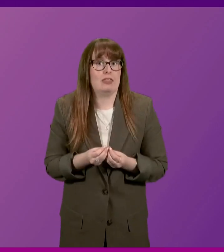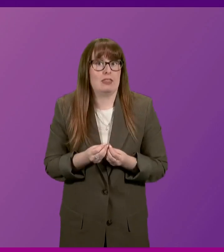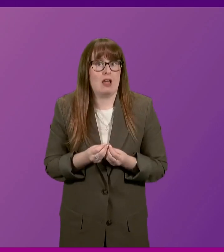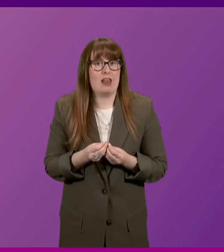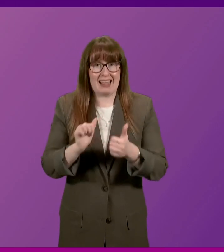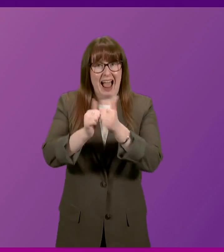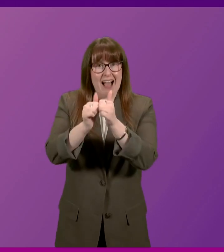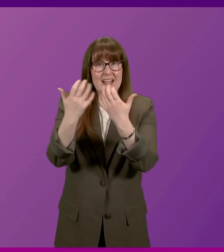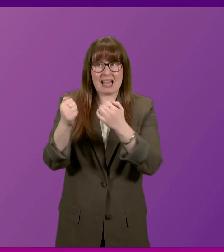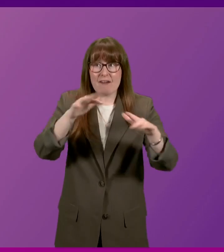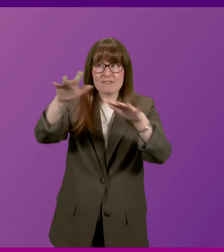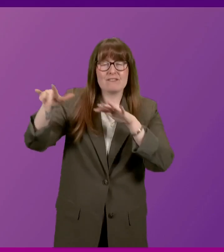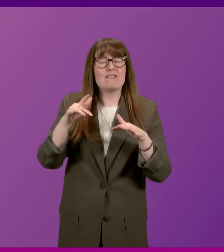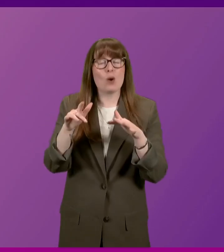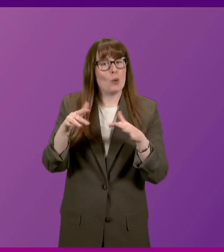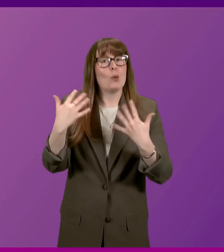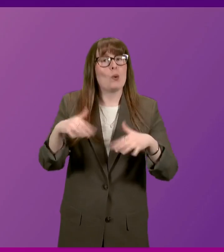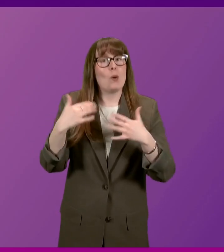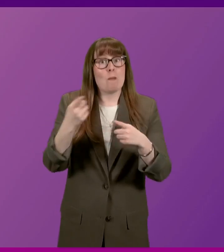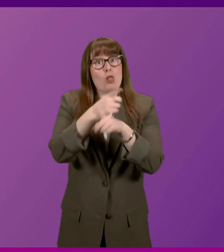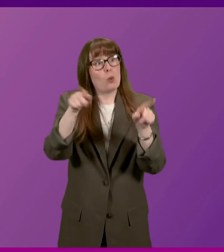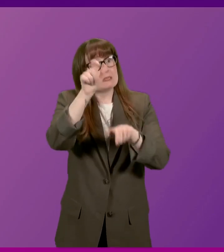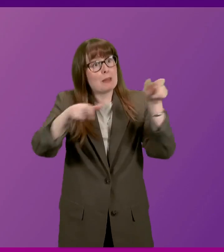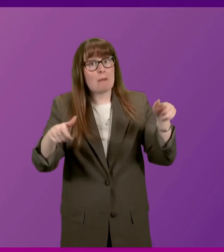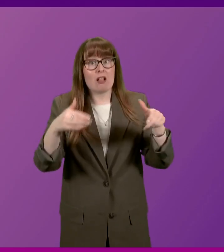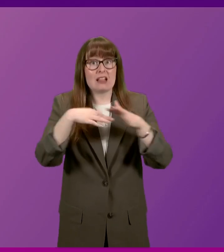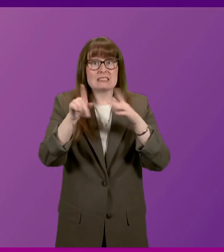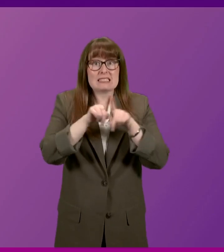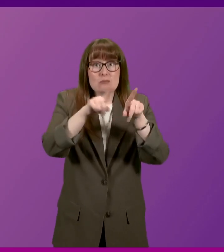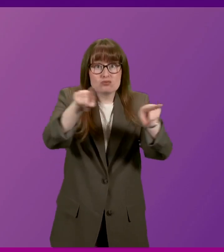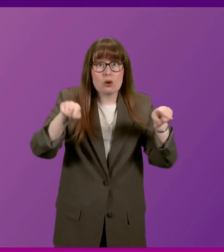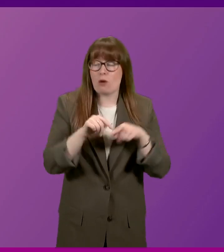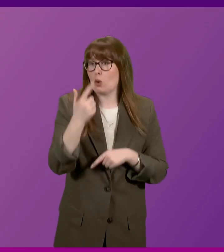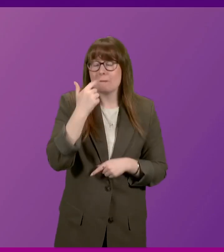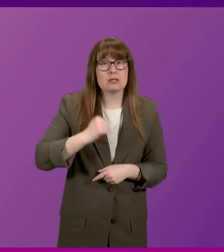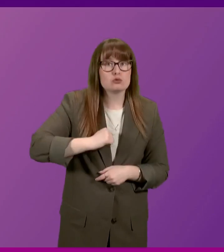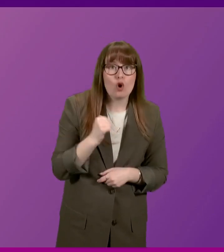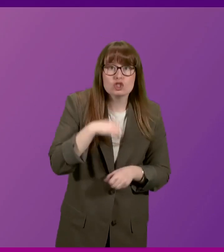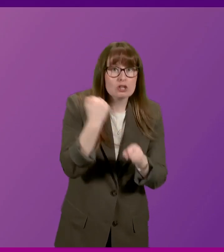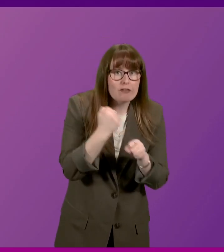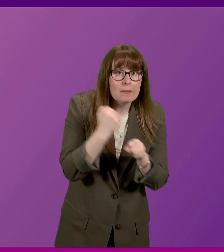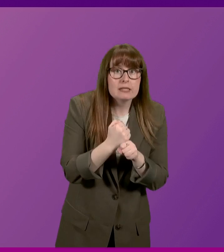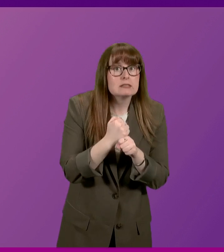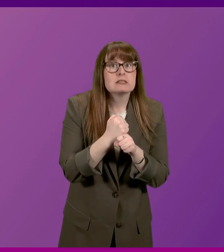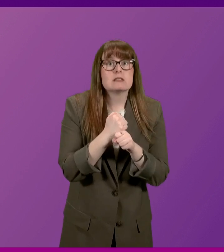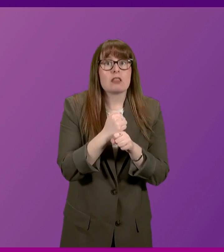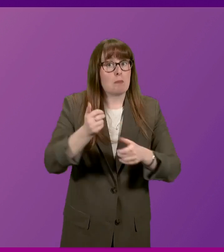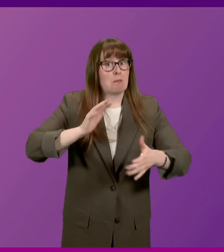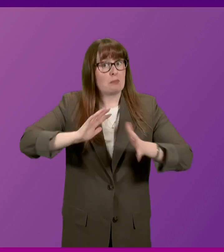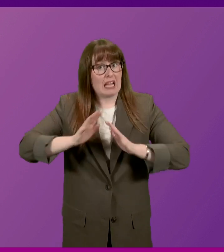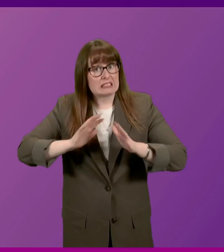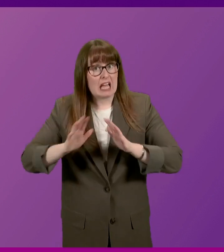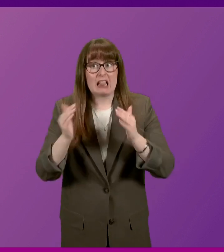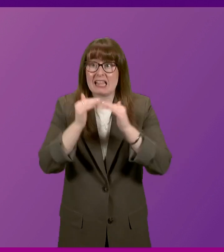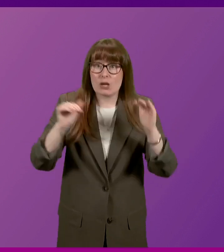of allies that we've made. But these people hadn't been in the same room, whether we're talking about the Scottish government officials, the BSL and